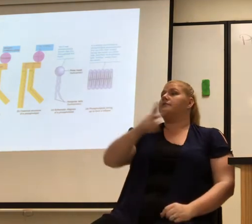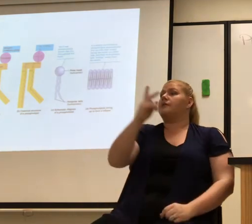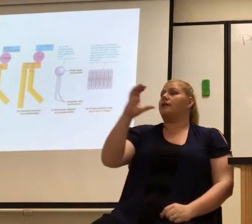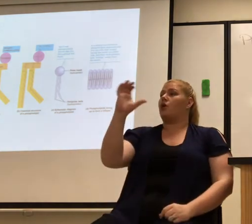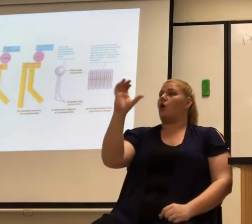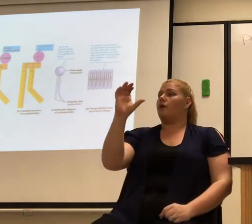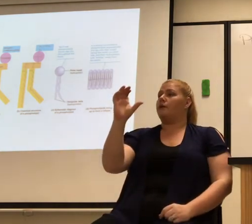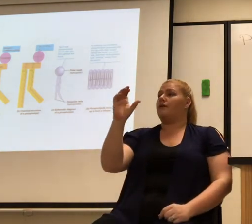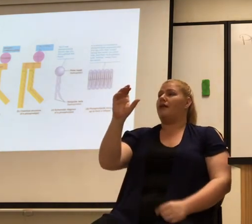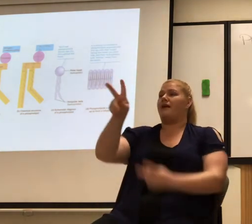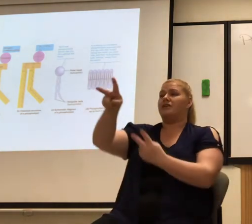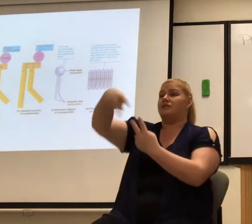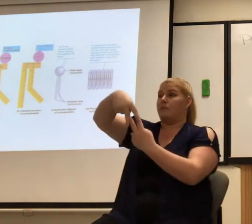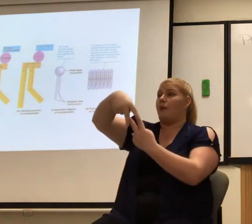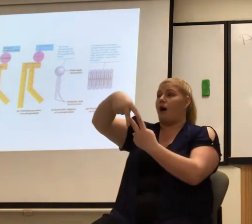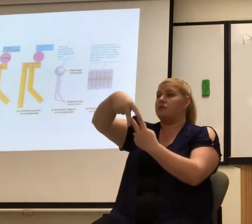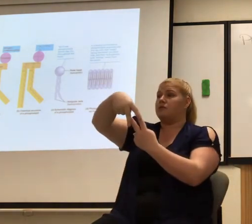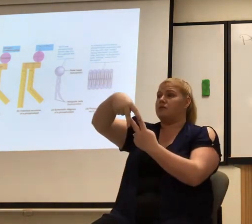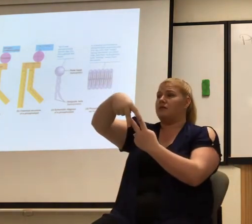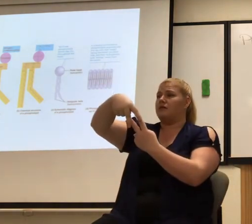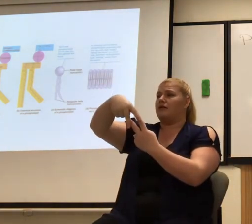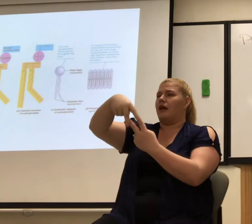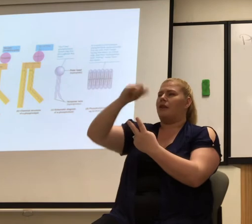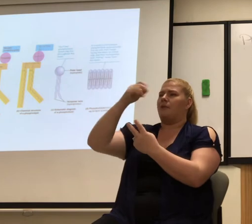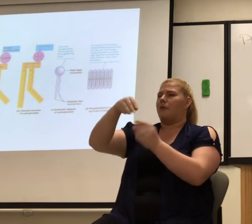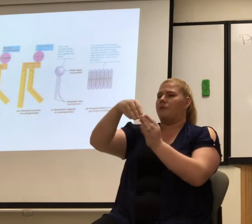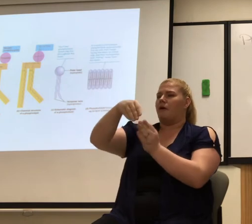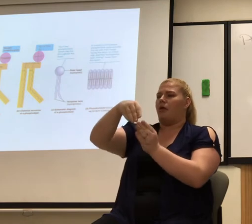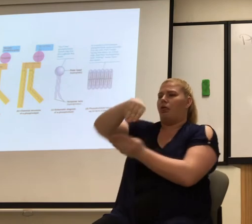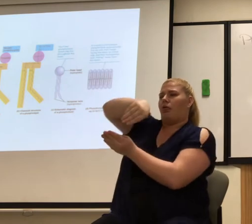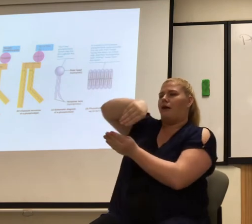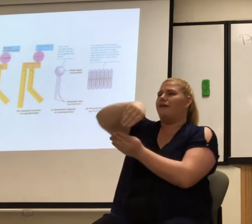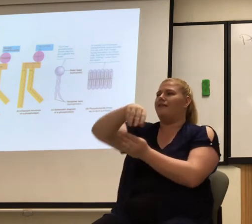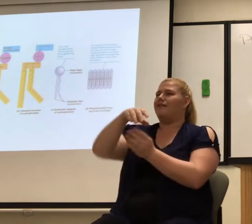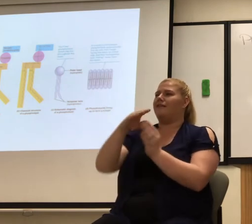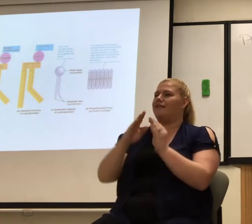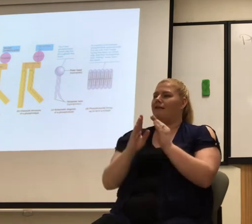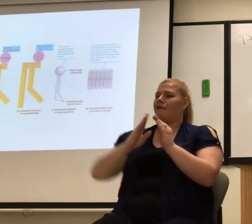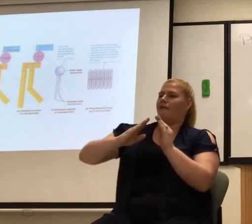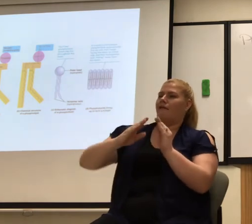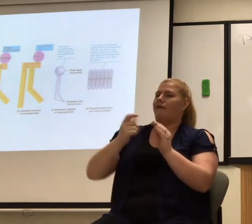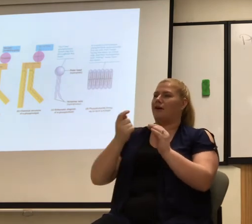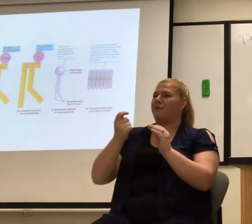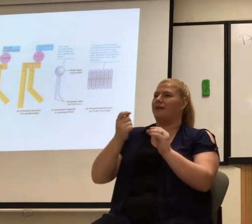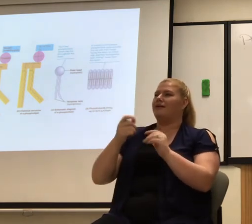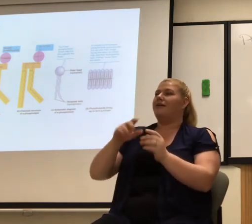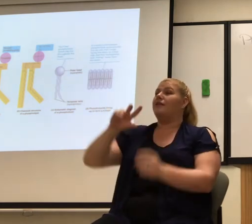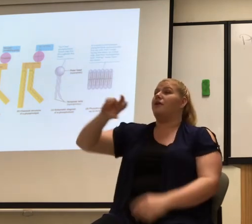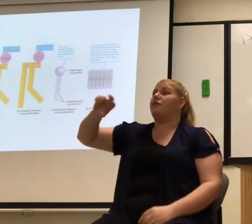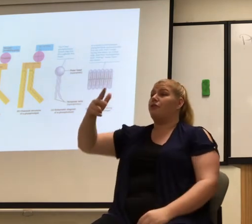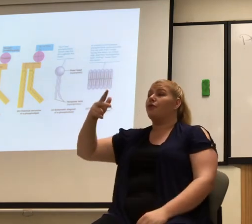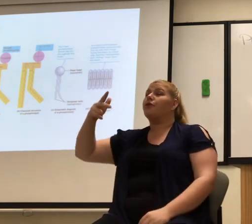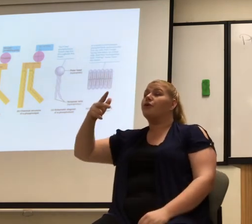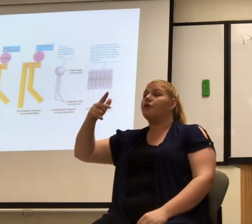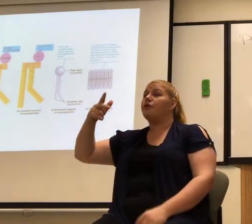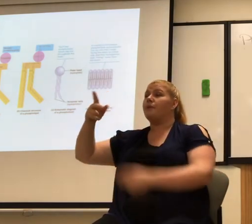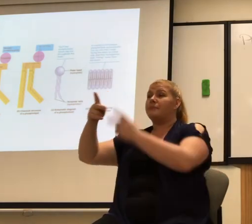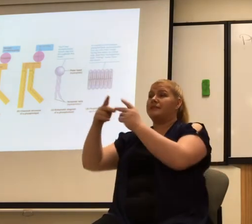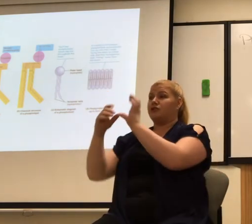put a double bond in it to kind of like give it a kink. And then at the third position is a polar phosphate